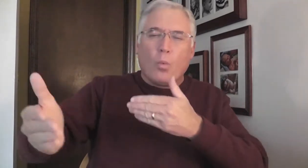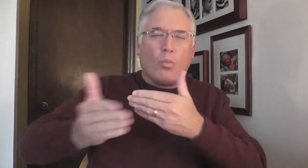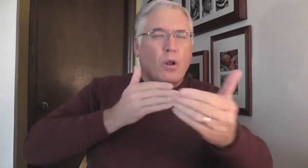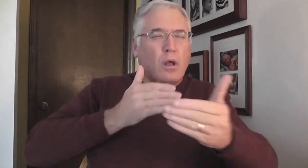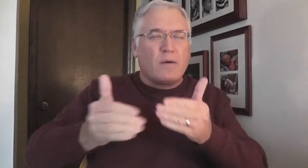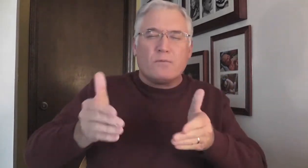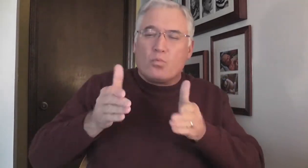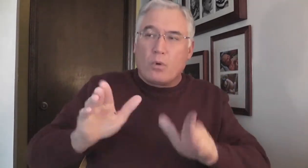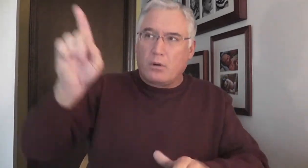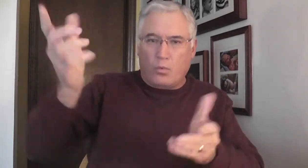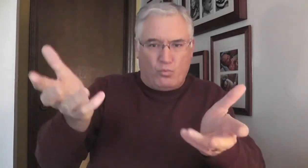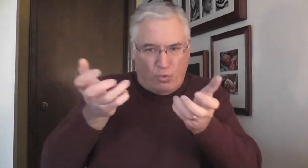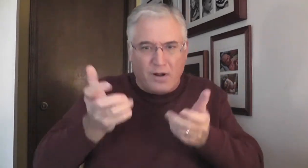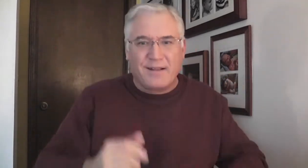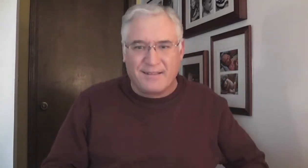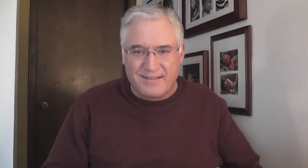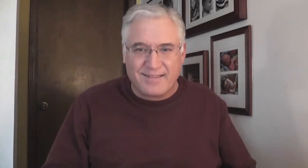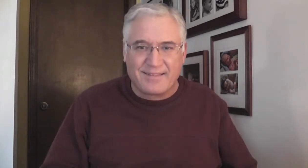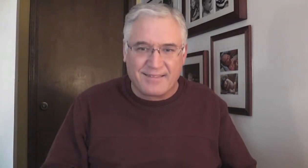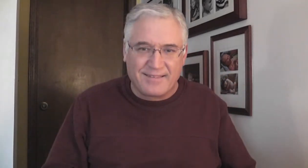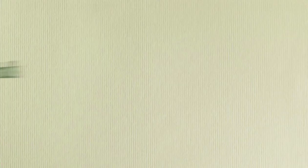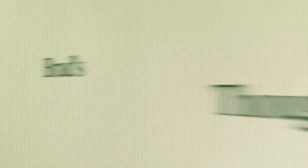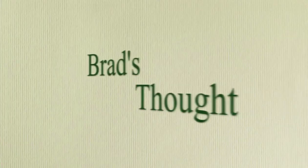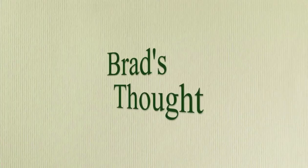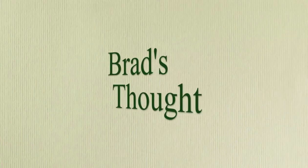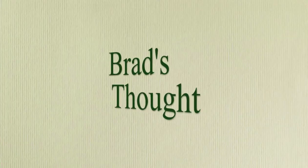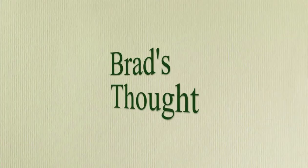to save us, no matter what way he does this.